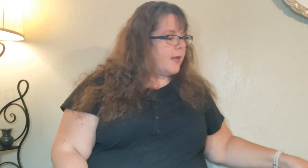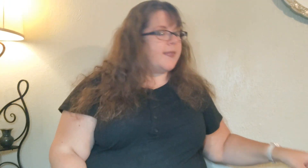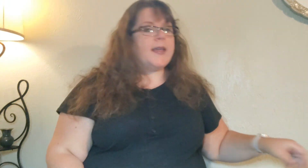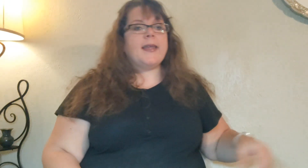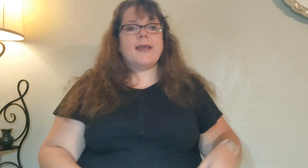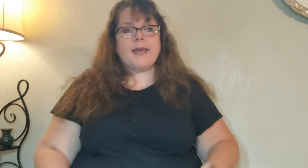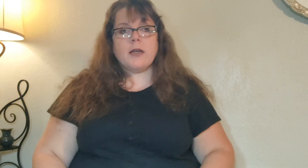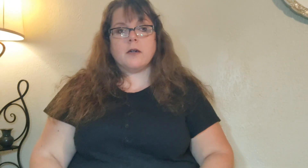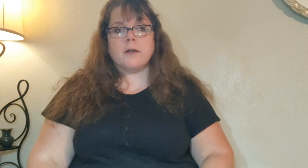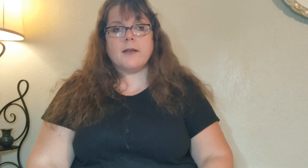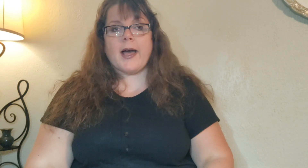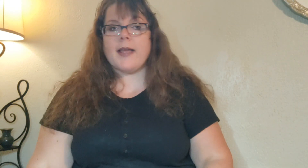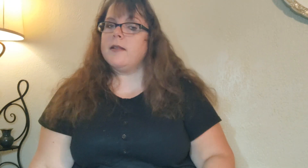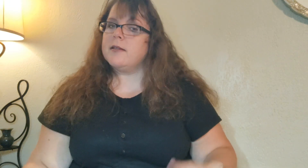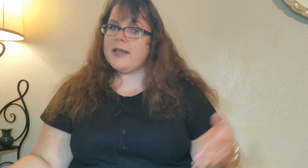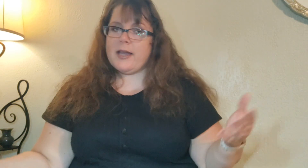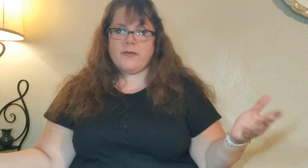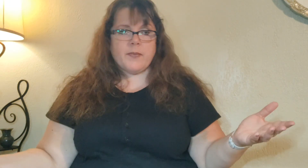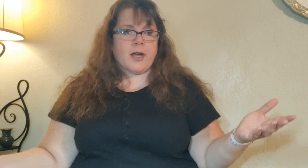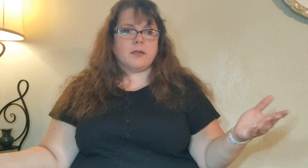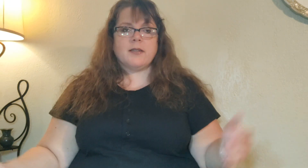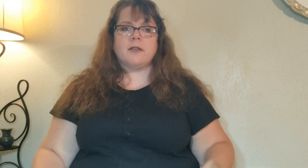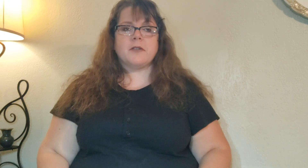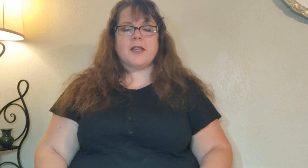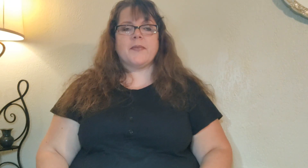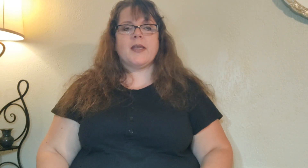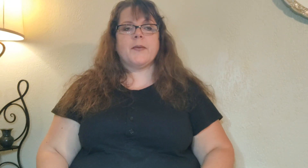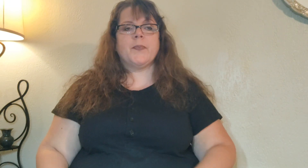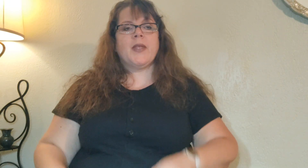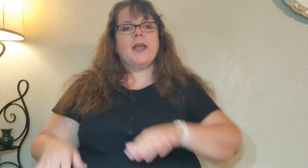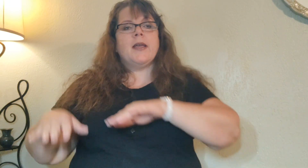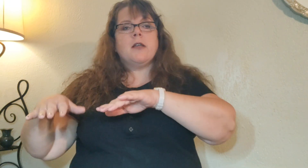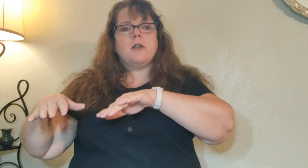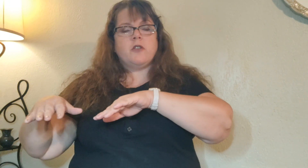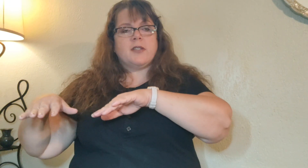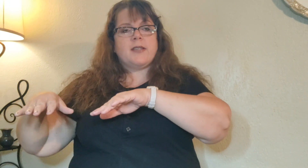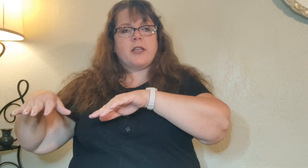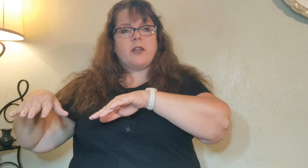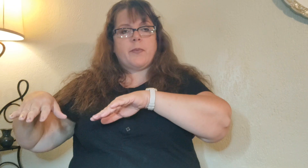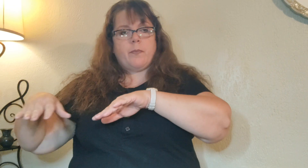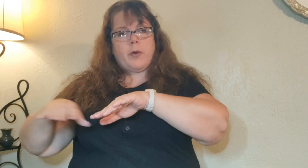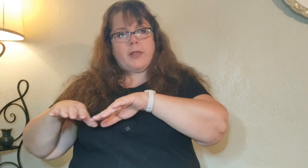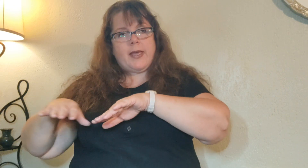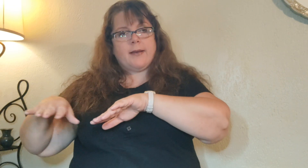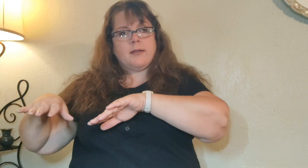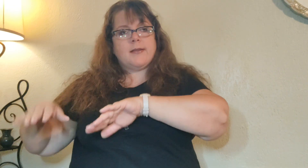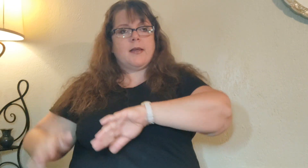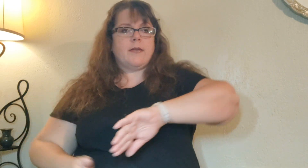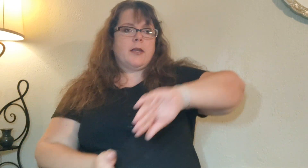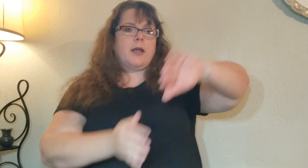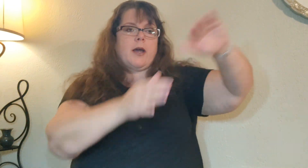And then a hill, like the side of a mountain or something, you just take your both hands and then